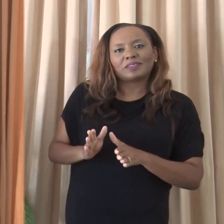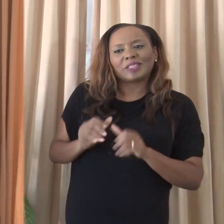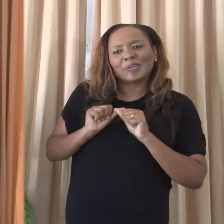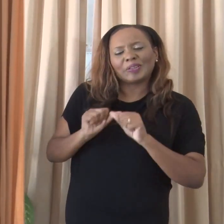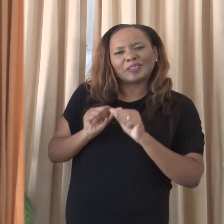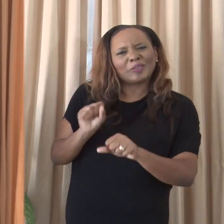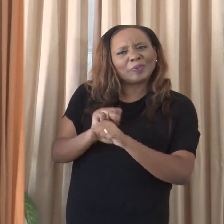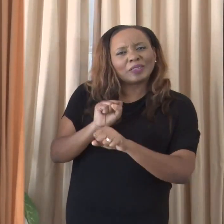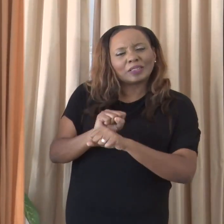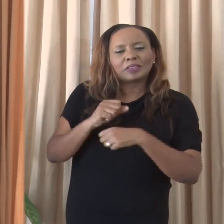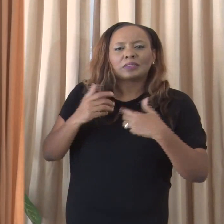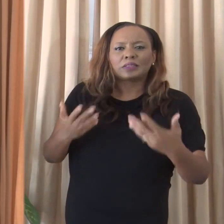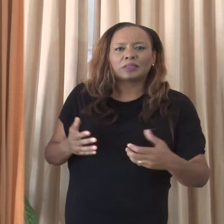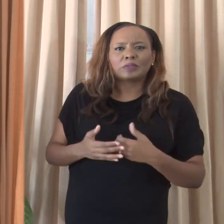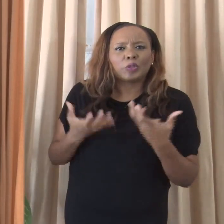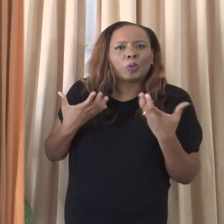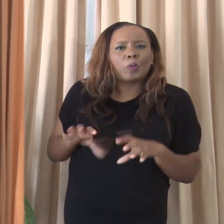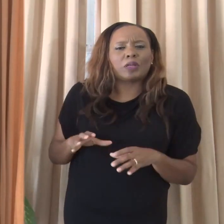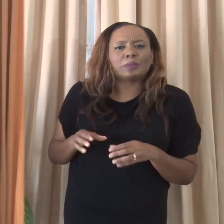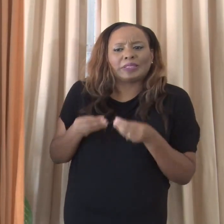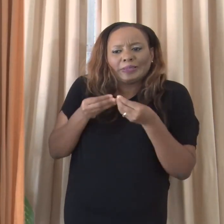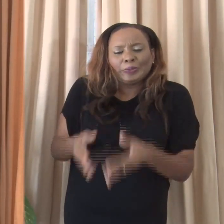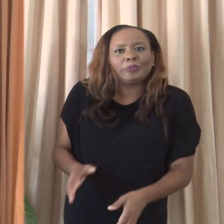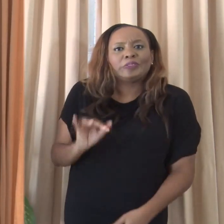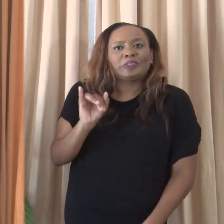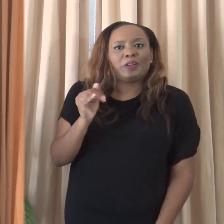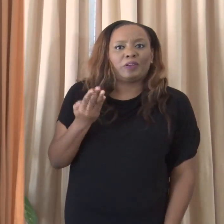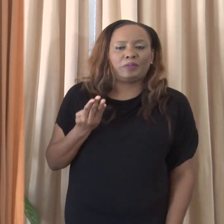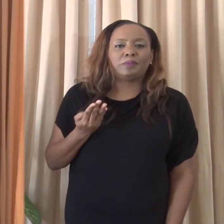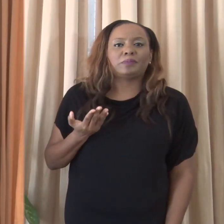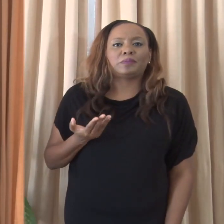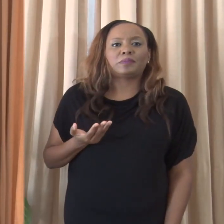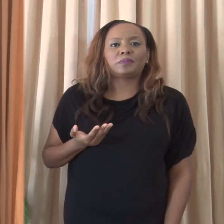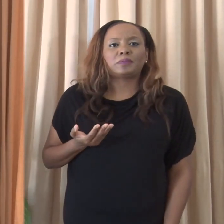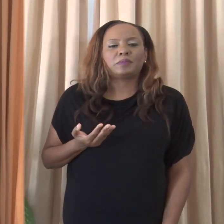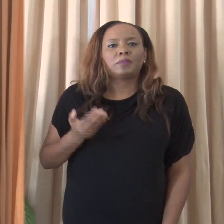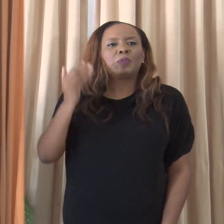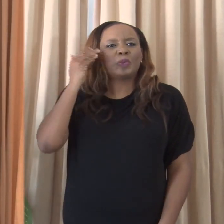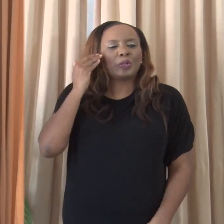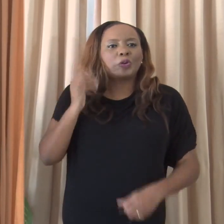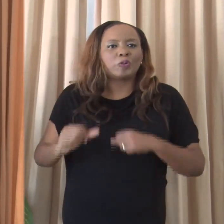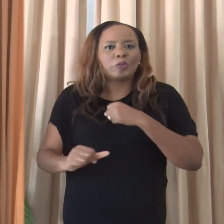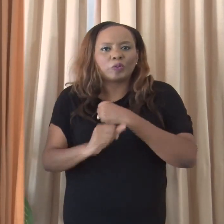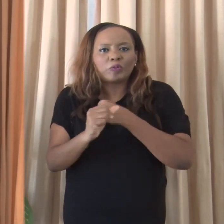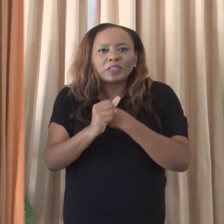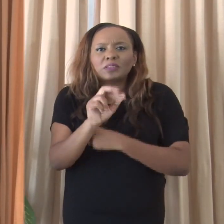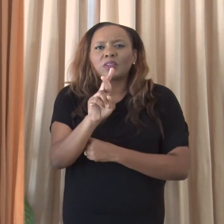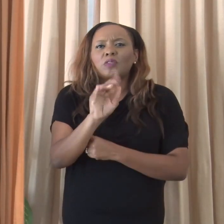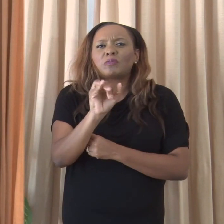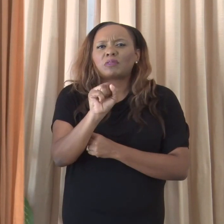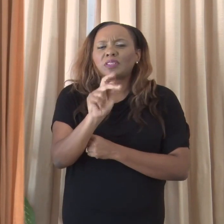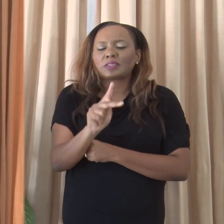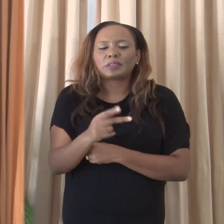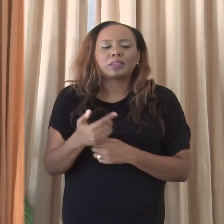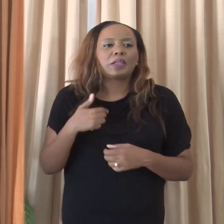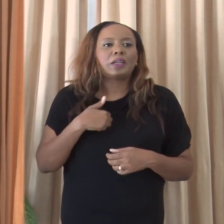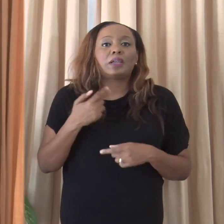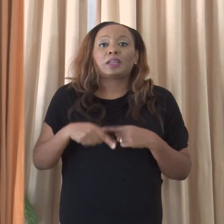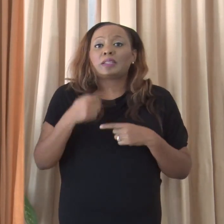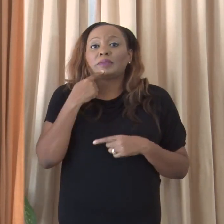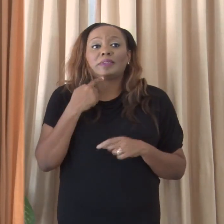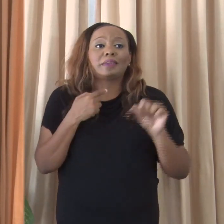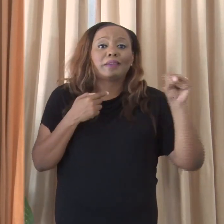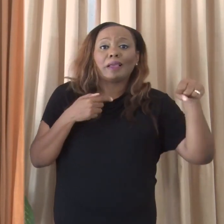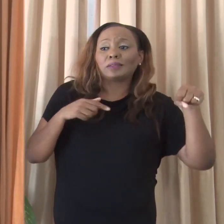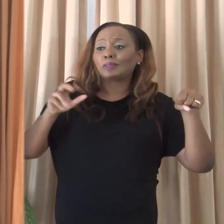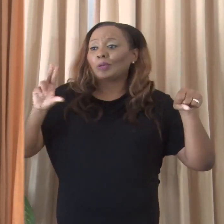very balanced way, measuring all the risk and so on associated with it. So I can't say yes or no to the